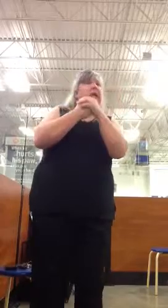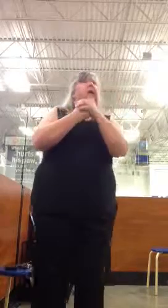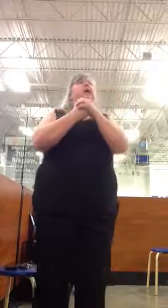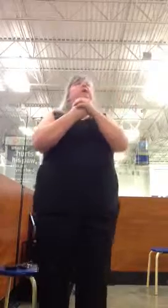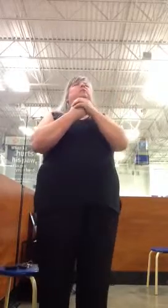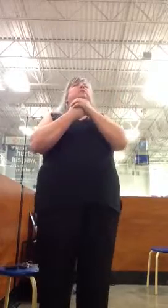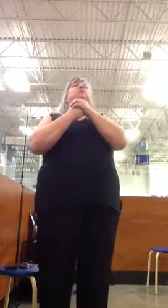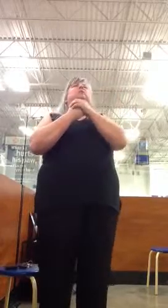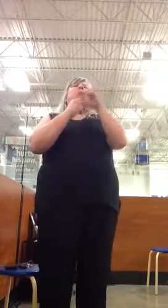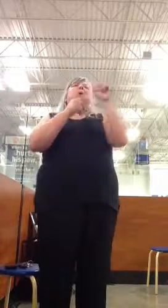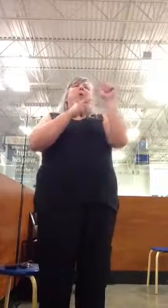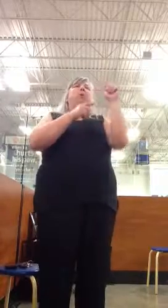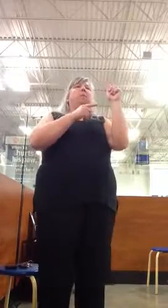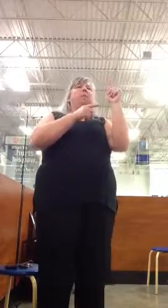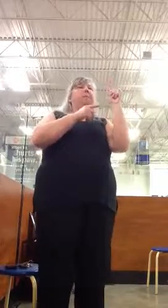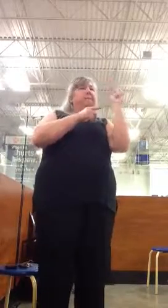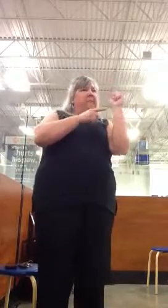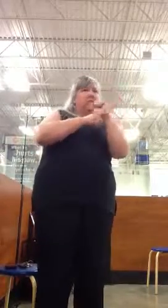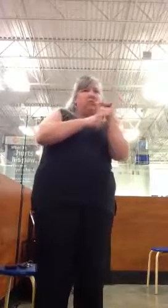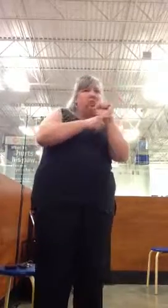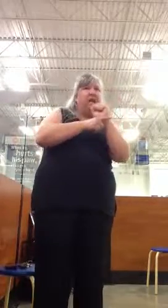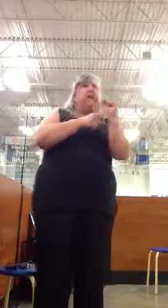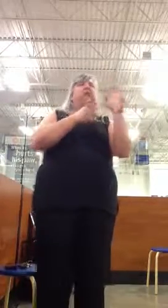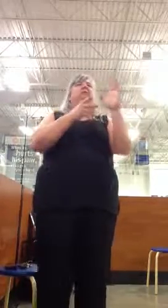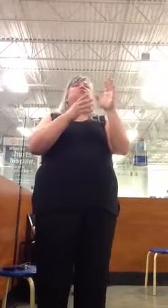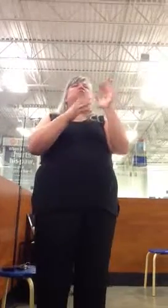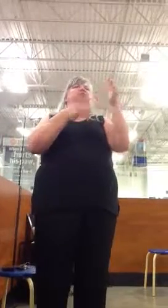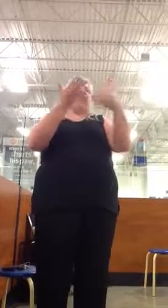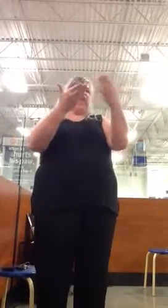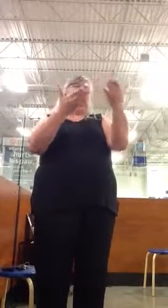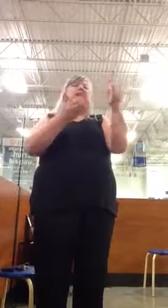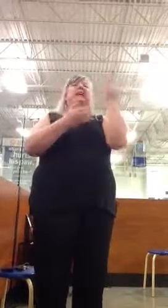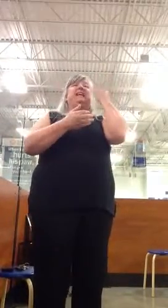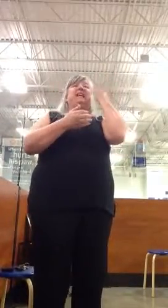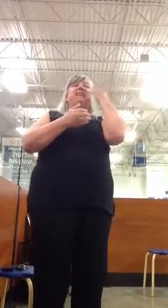what is going on so you know what you missed. Okay?